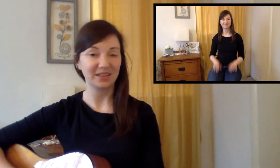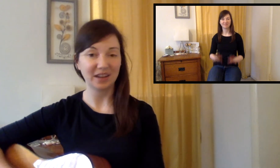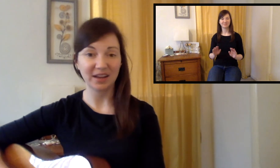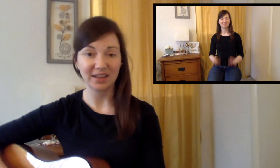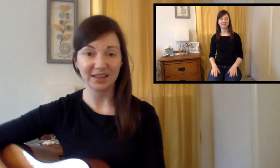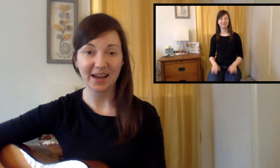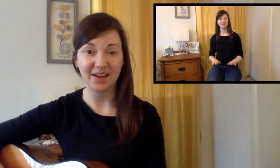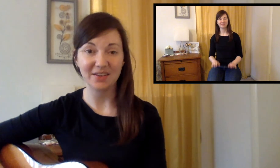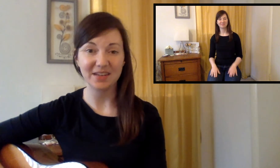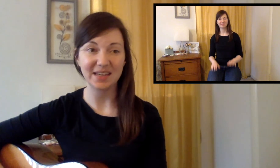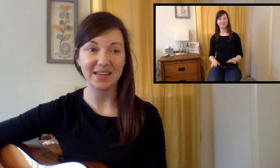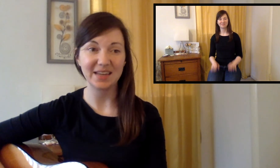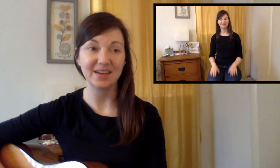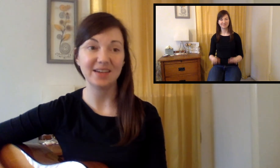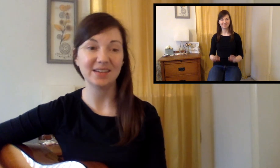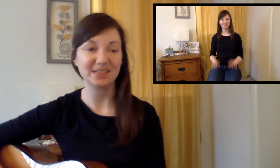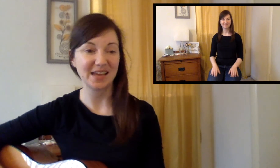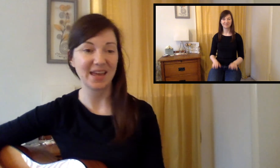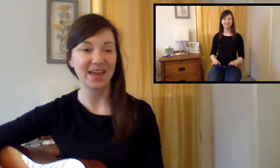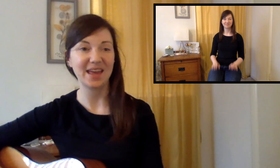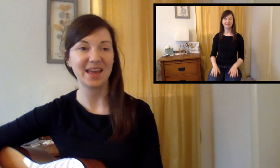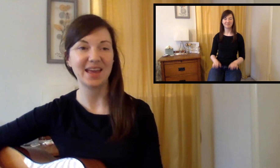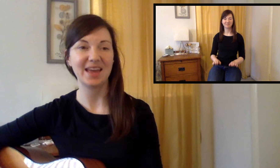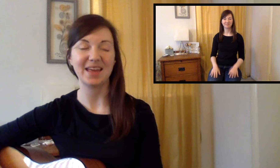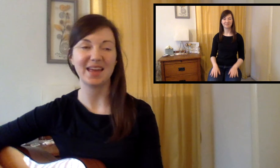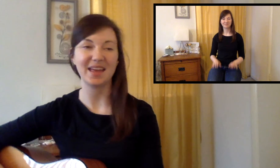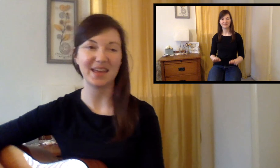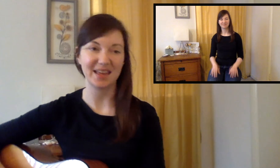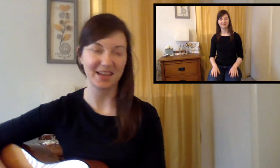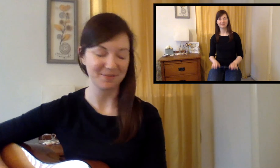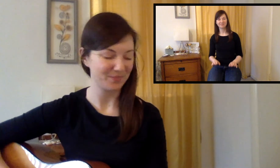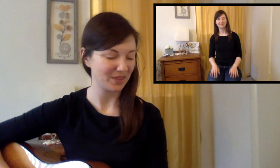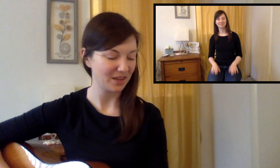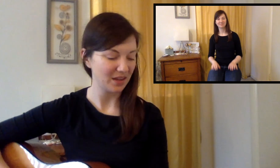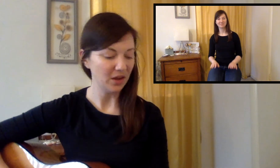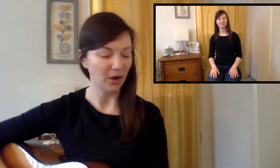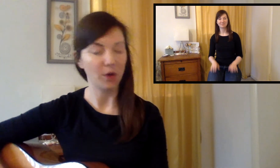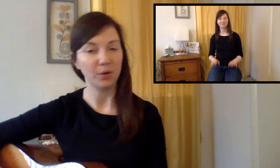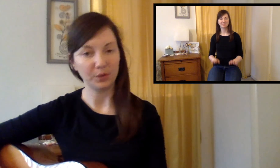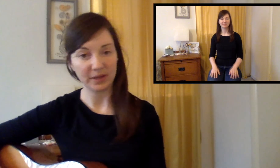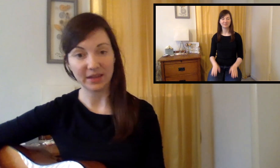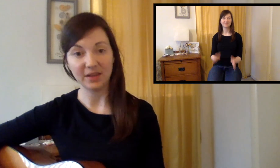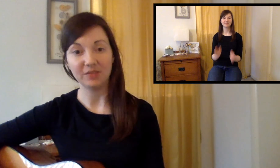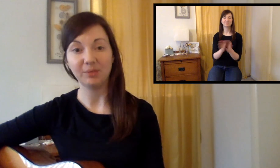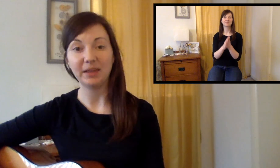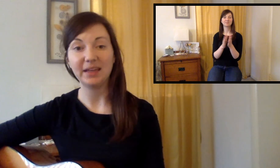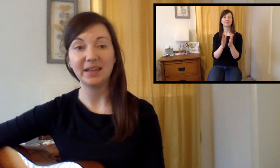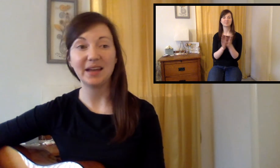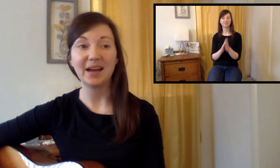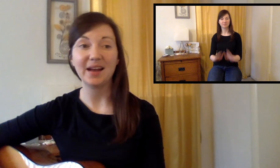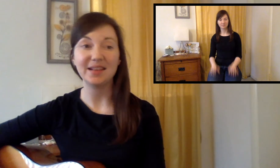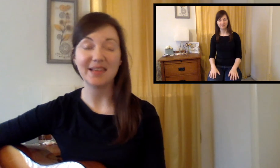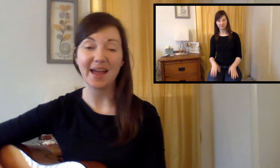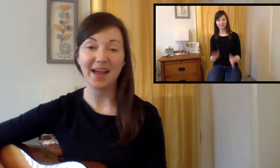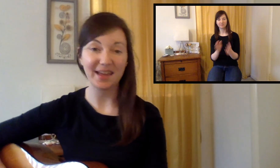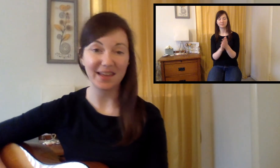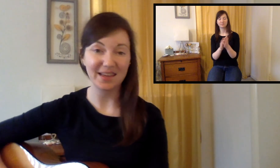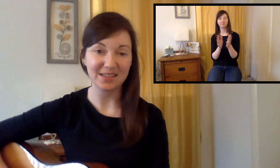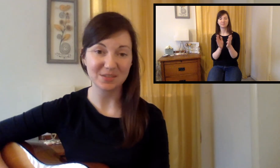not cloudy all day. Oh, give me a land where